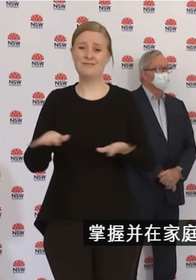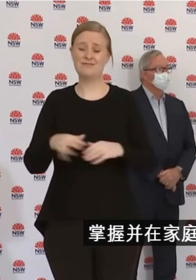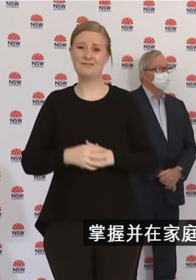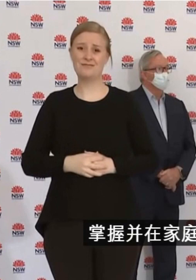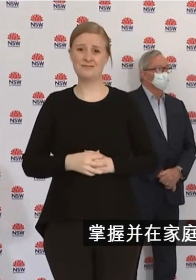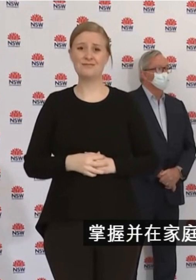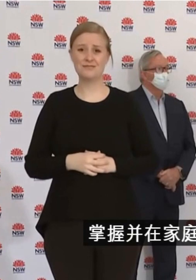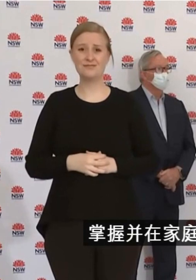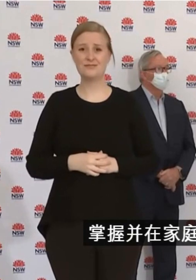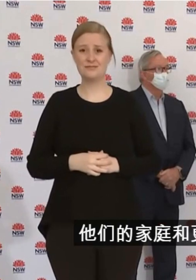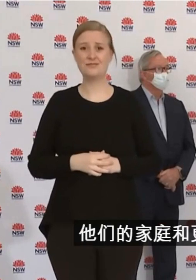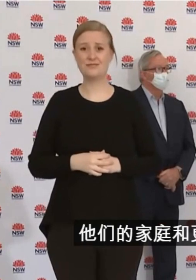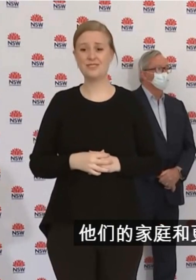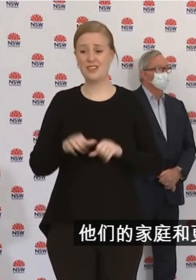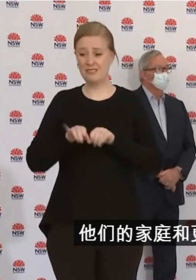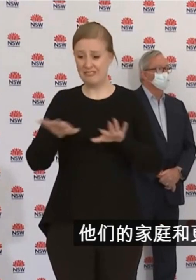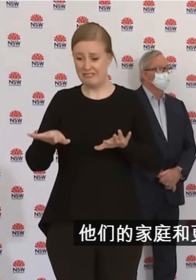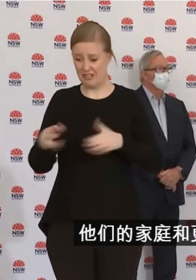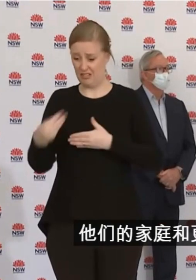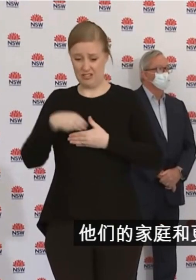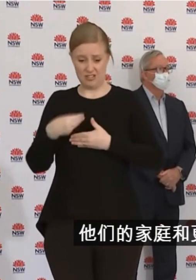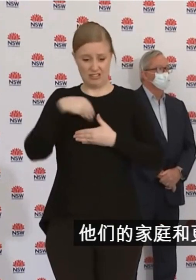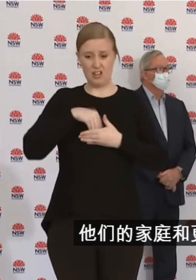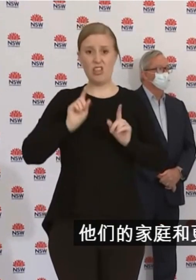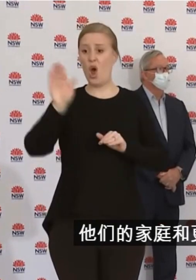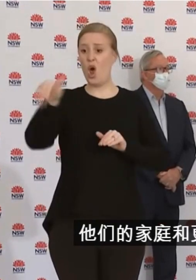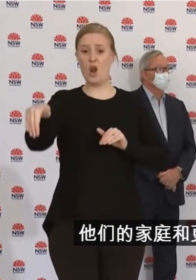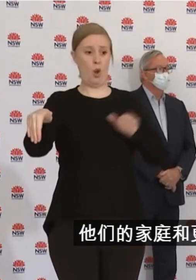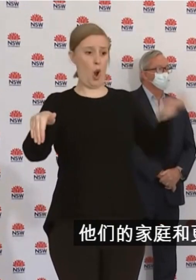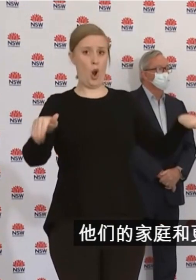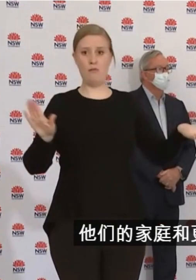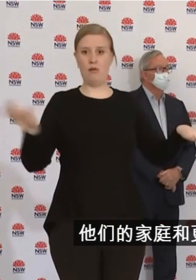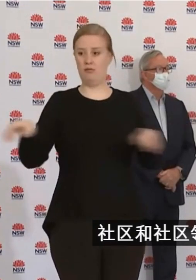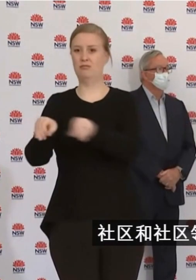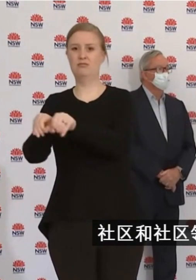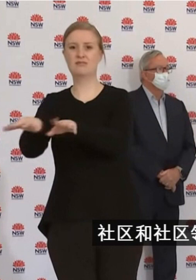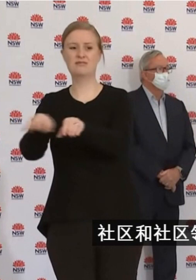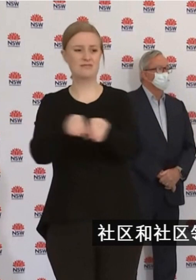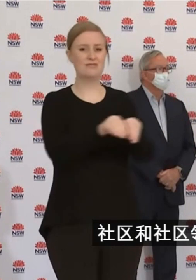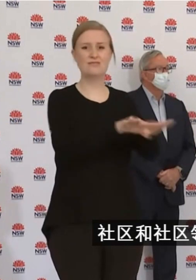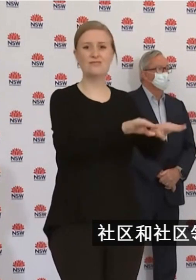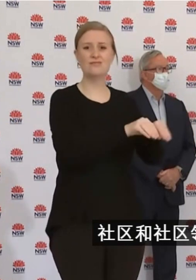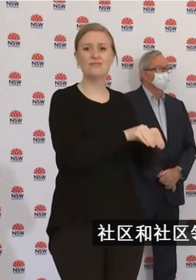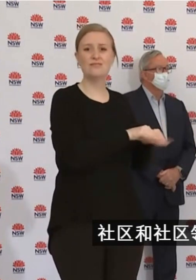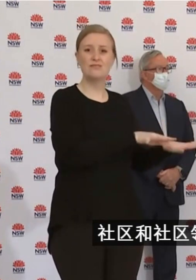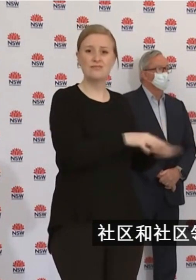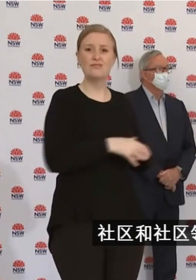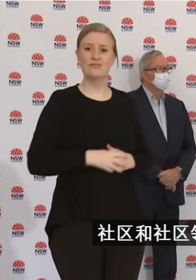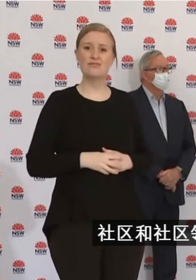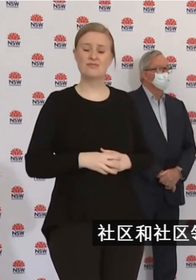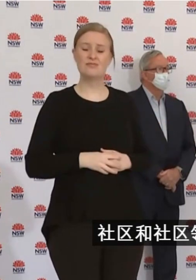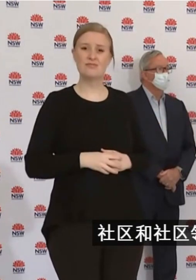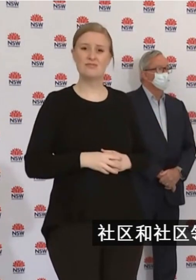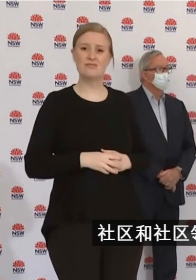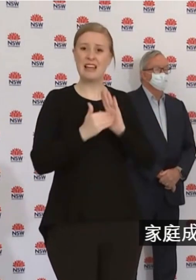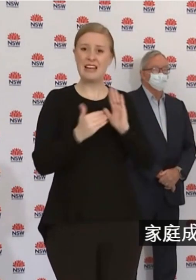among family members and then out to their households and further afield. We're working very closely with the community and community leaders to try and